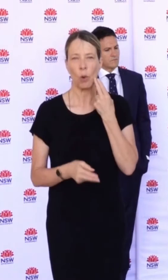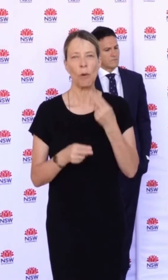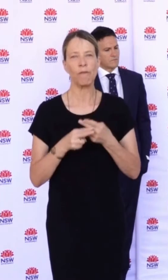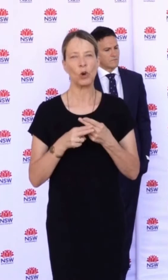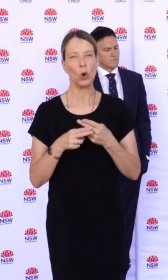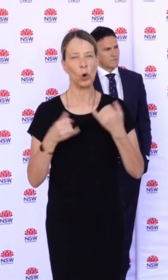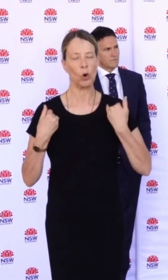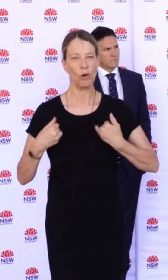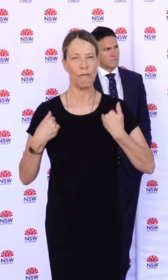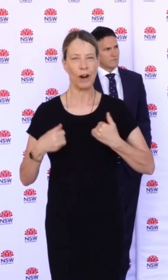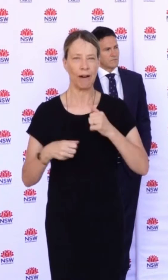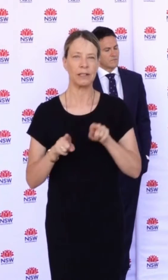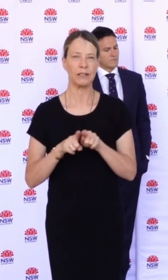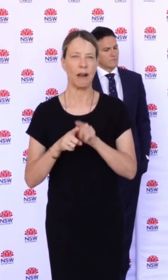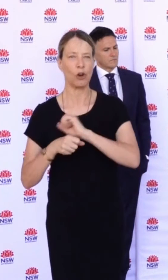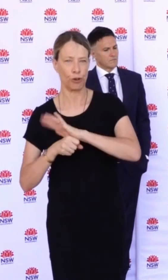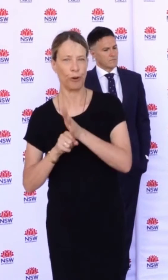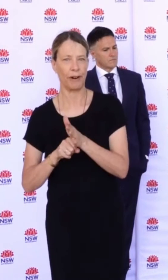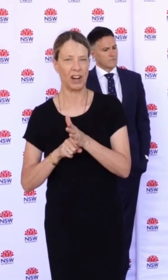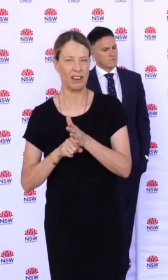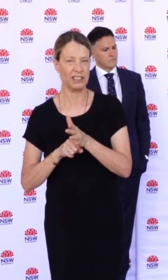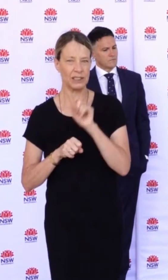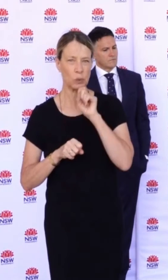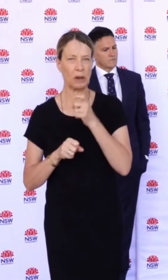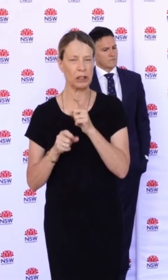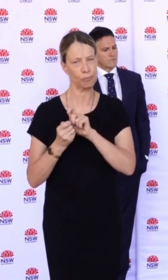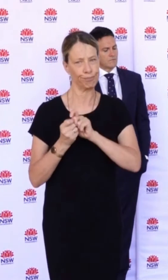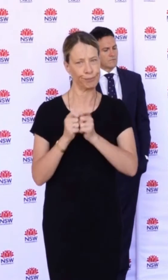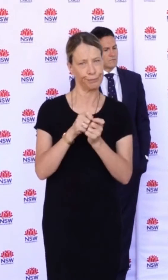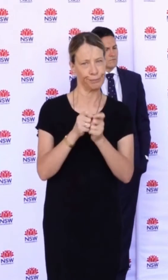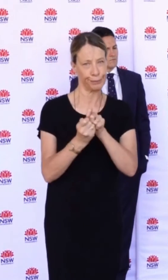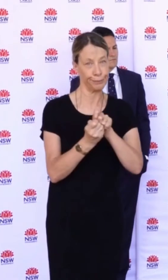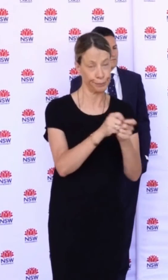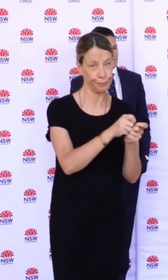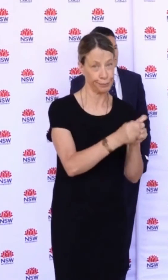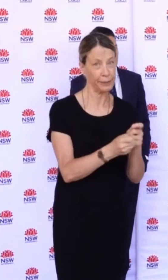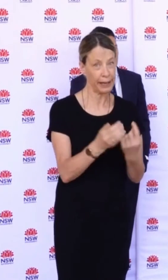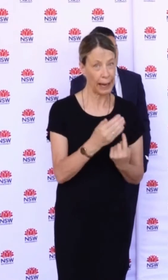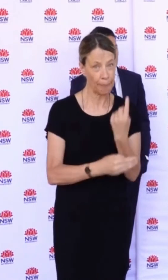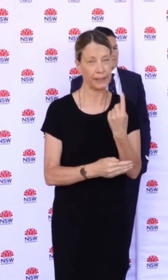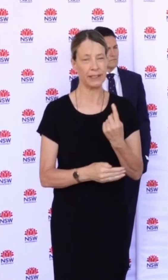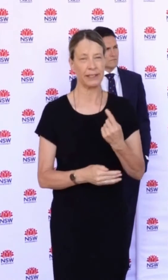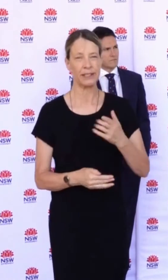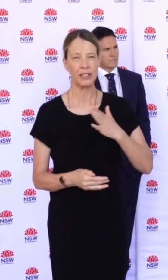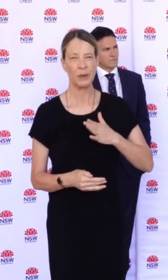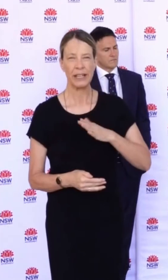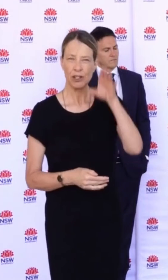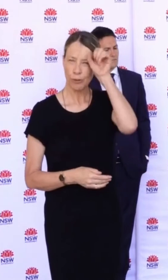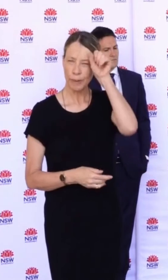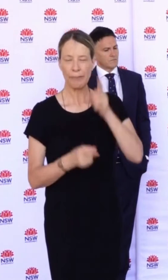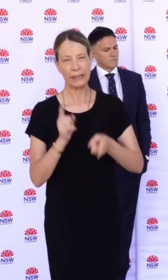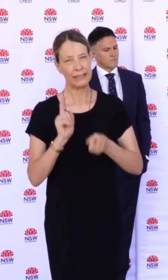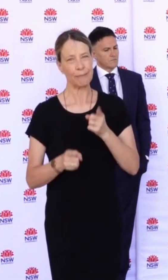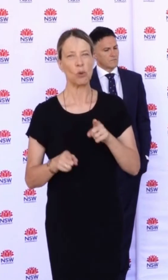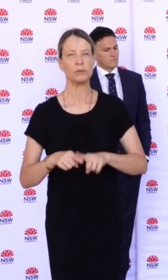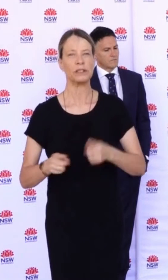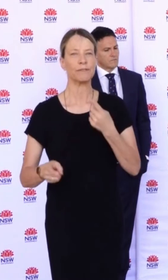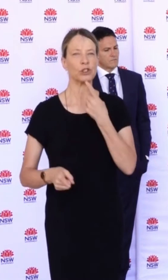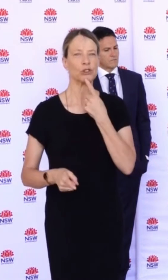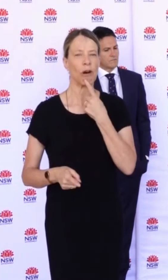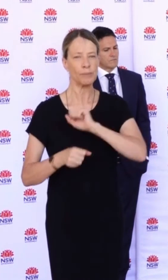audits, particularly as we look at the variants of concern overseas. And as Dr.